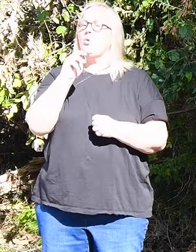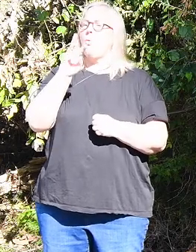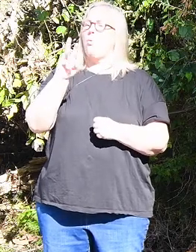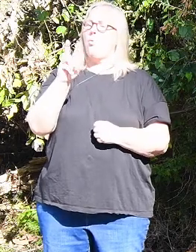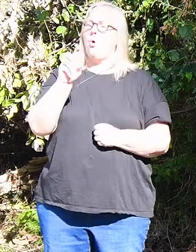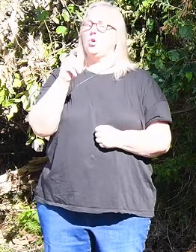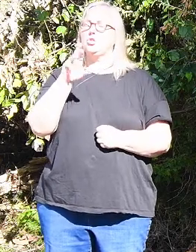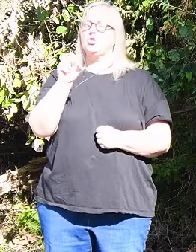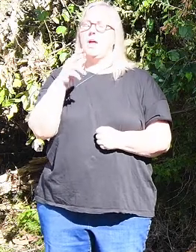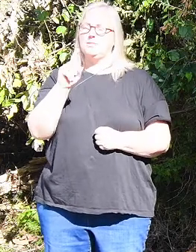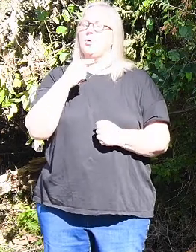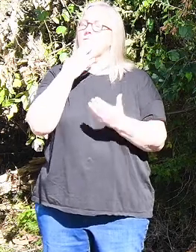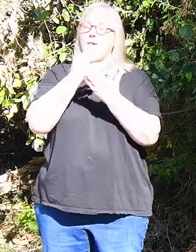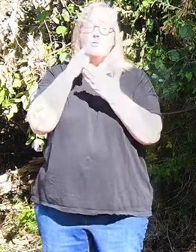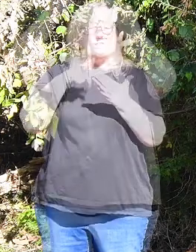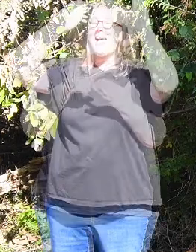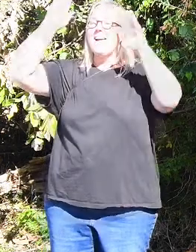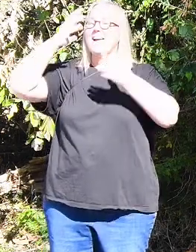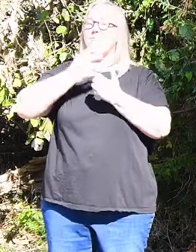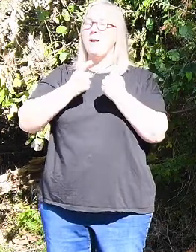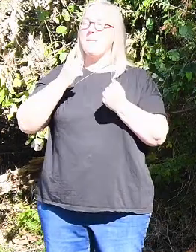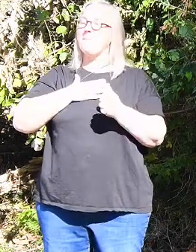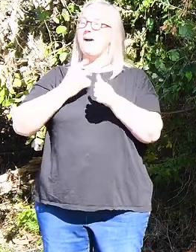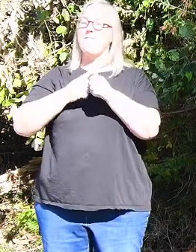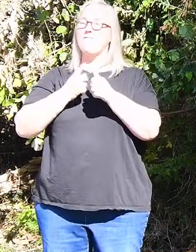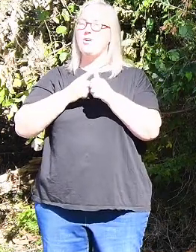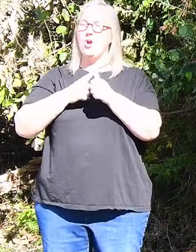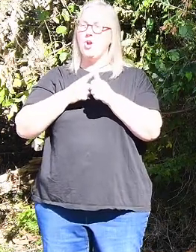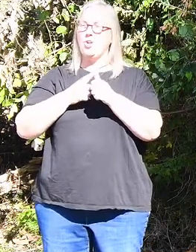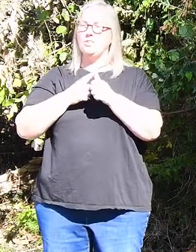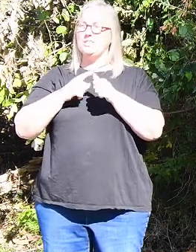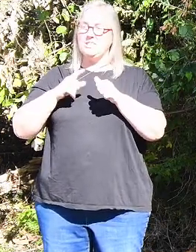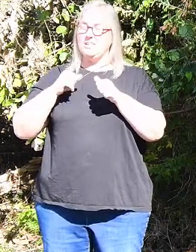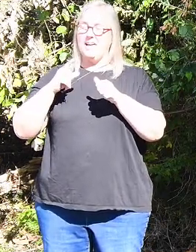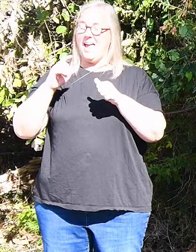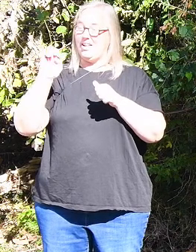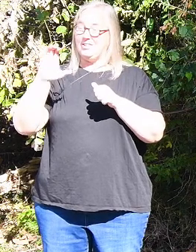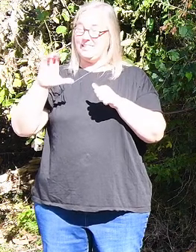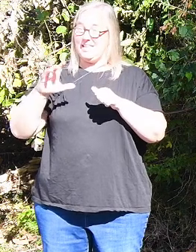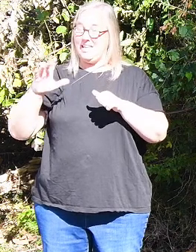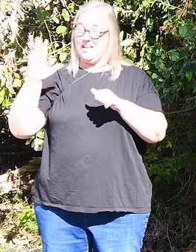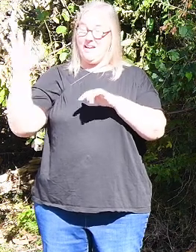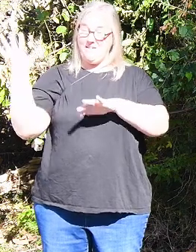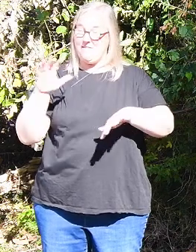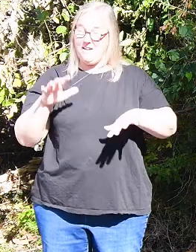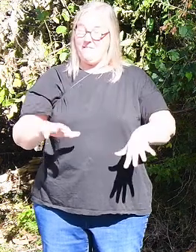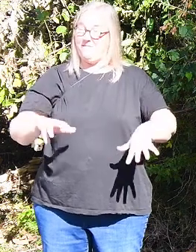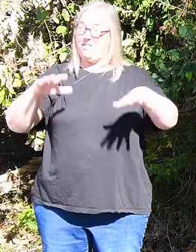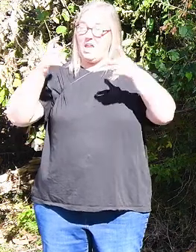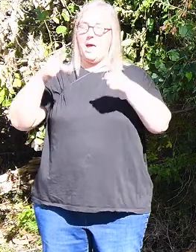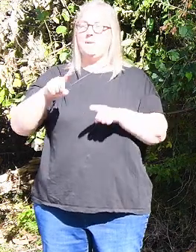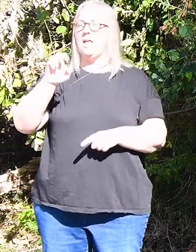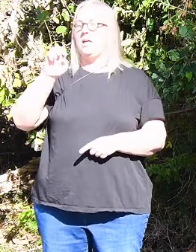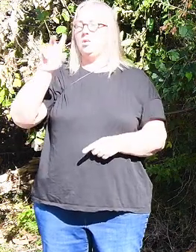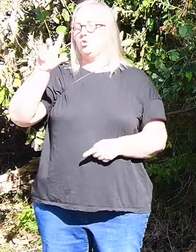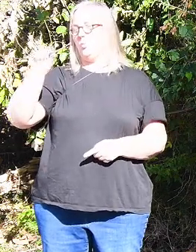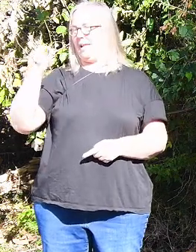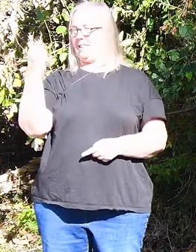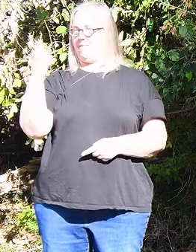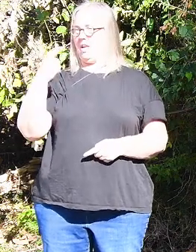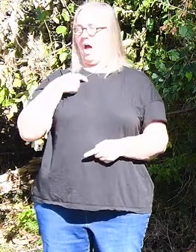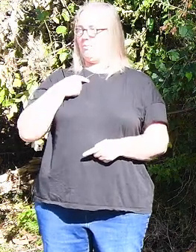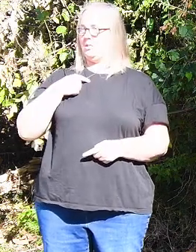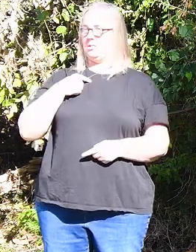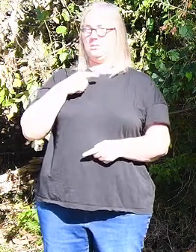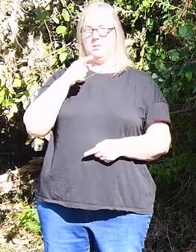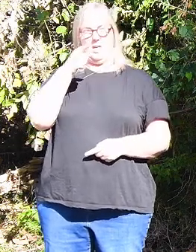this project, and thank you. My first flood, Ellicott City flood, was in 2011. I was up there, up above